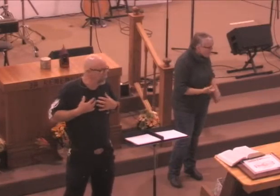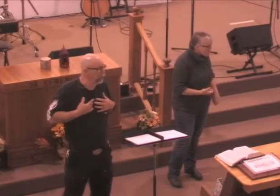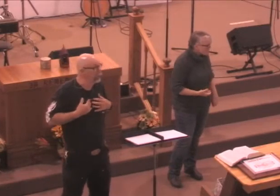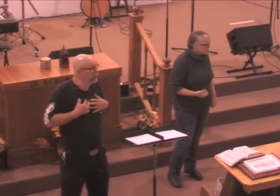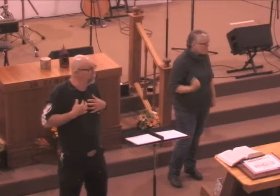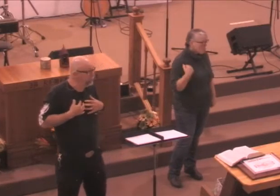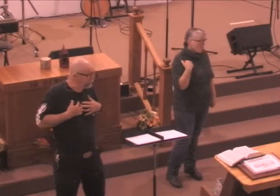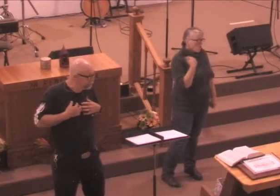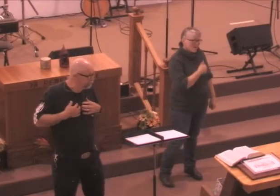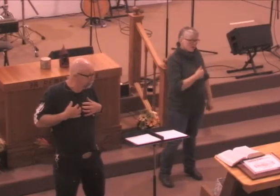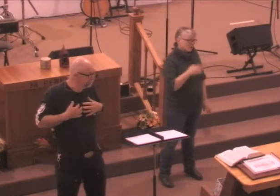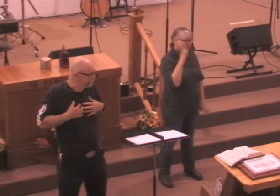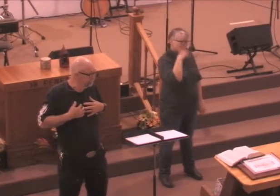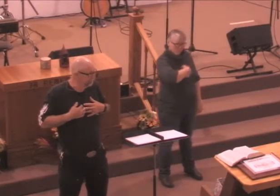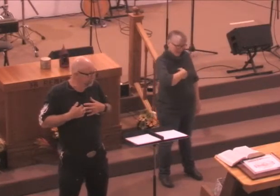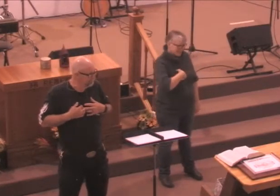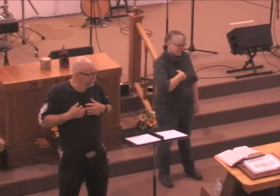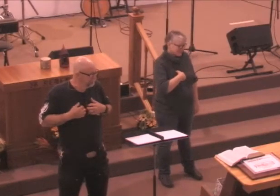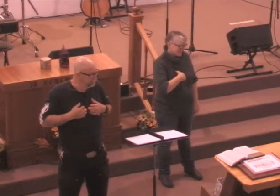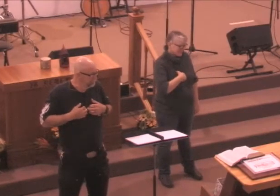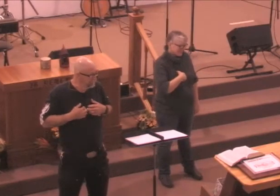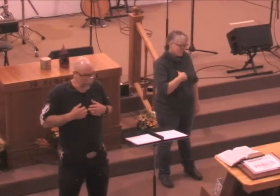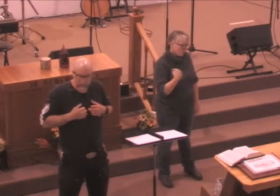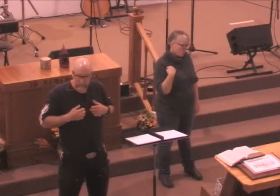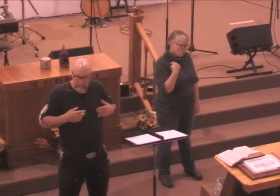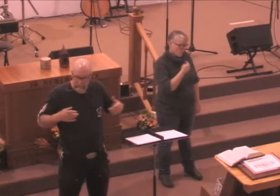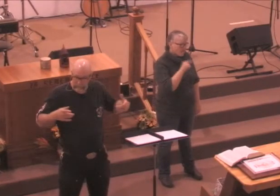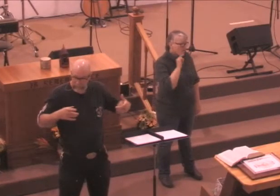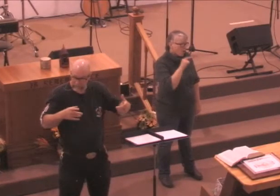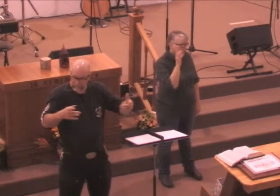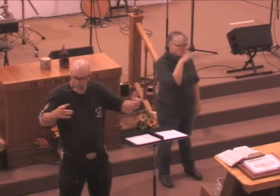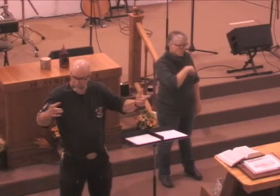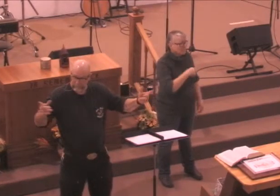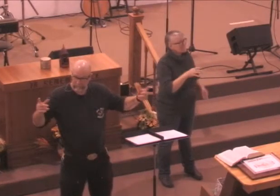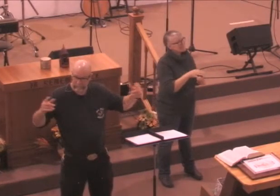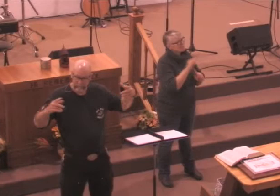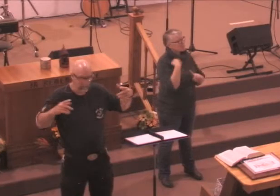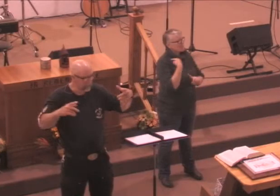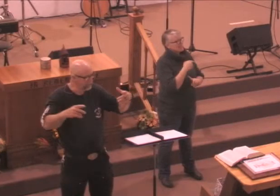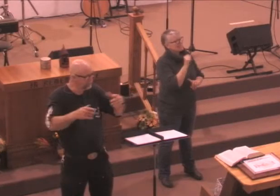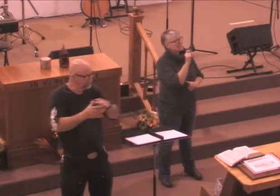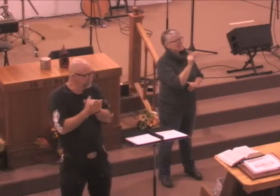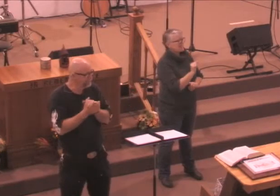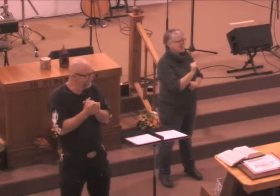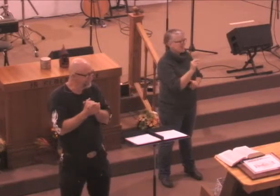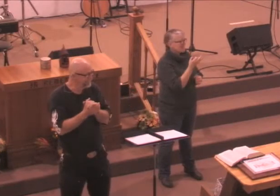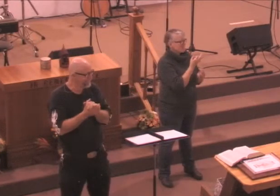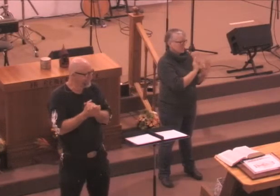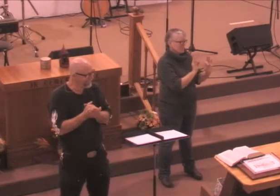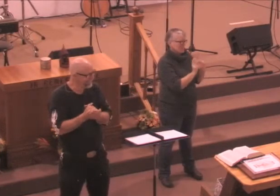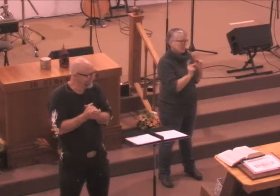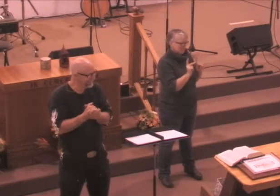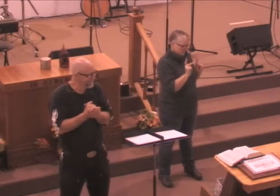We're a peculiar peoples. We are peculiar. Especially us set freeites.